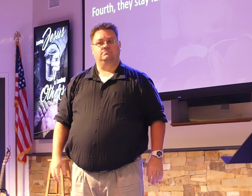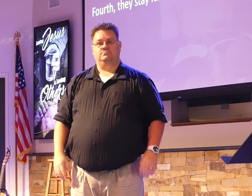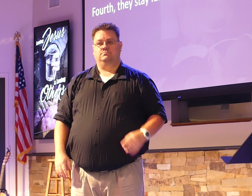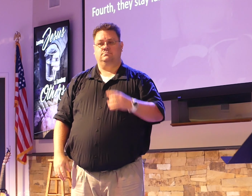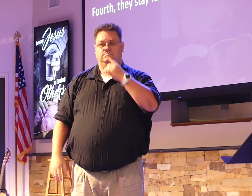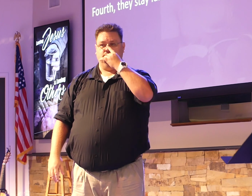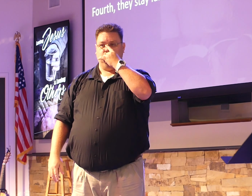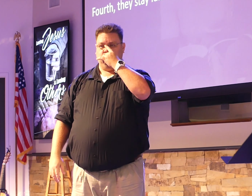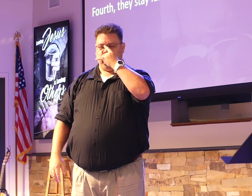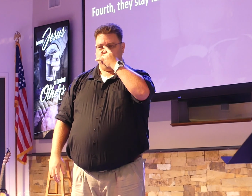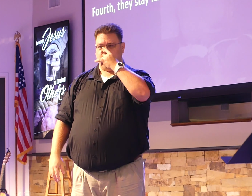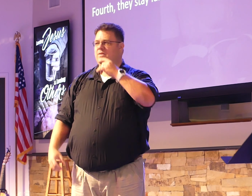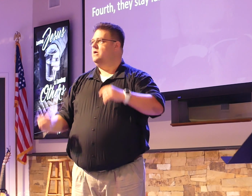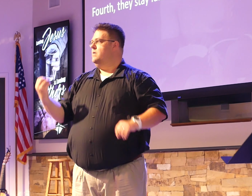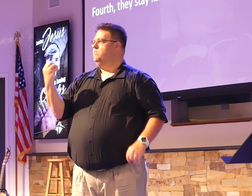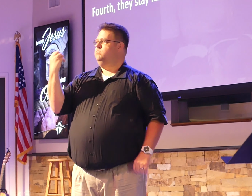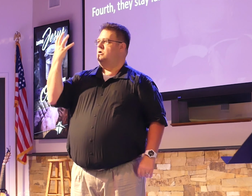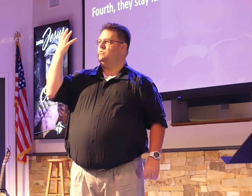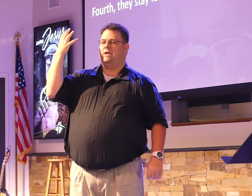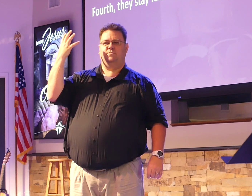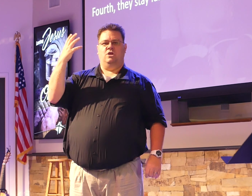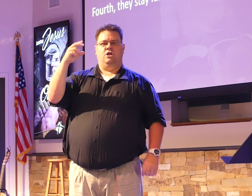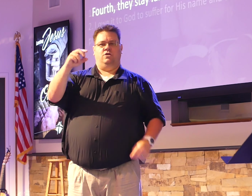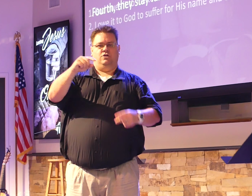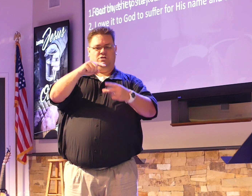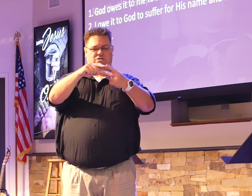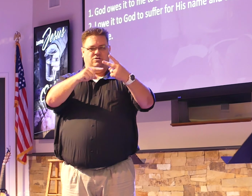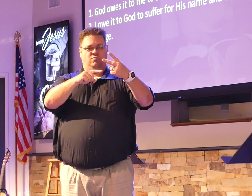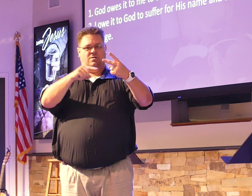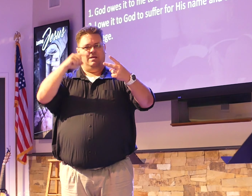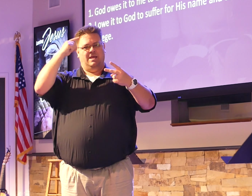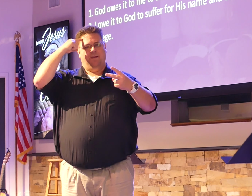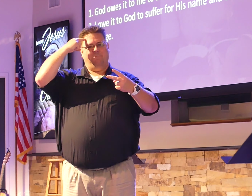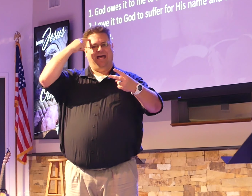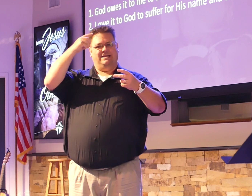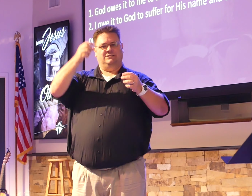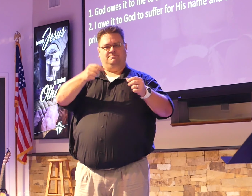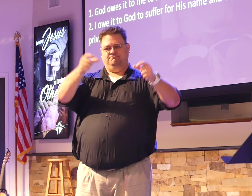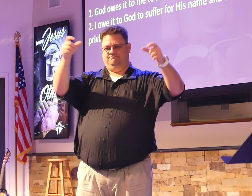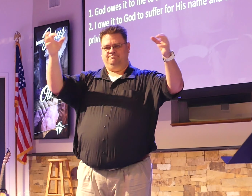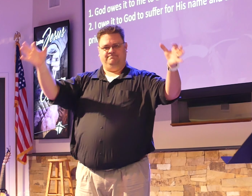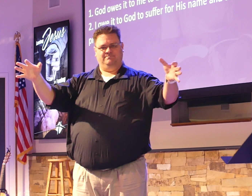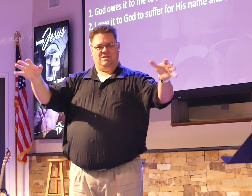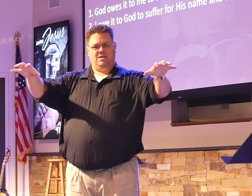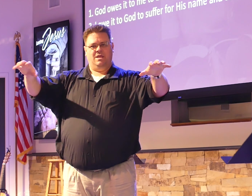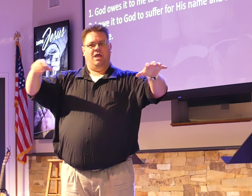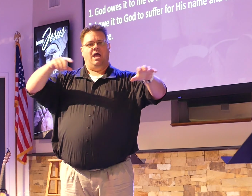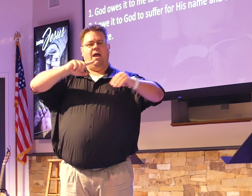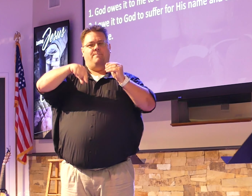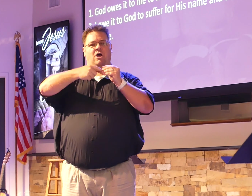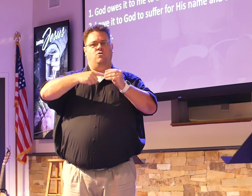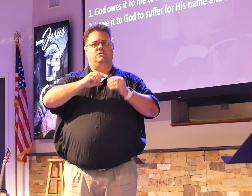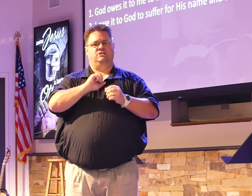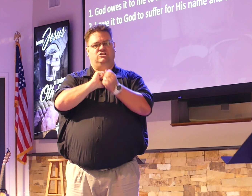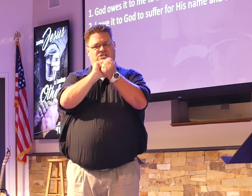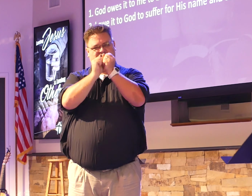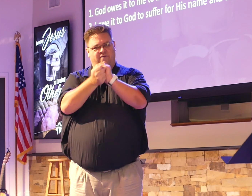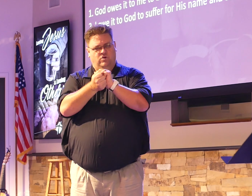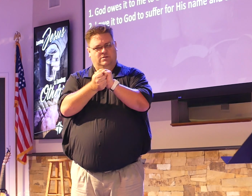I'm going to bring up on the screen here, there are two mindsets that people have in regard to suffering. Look at this with me on the screen. The